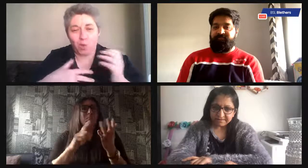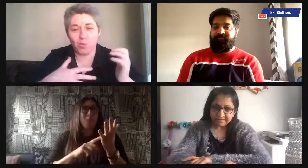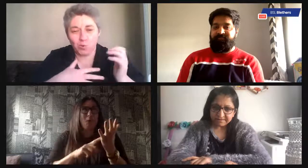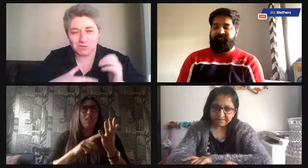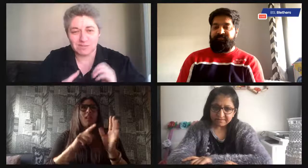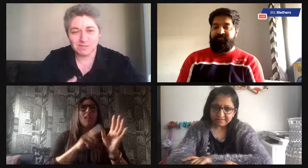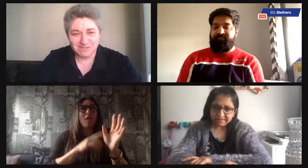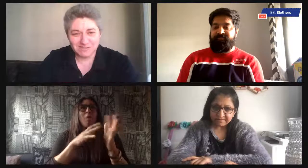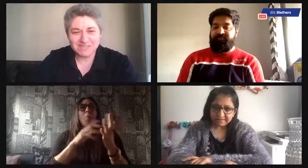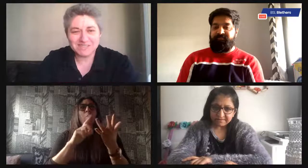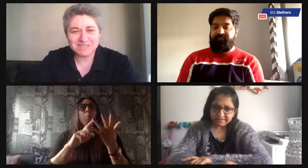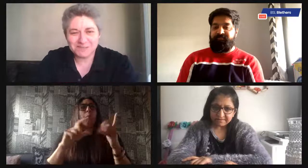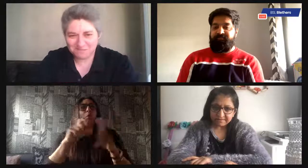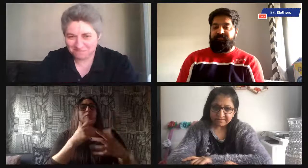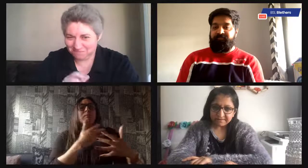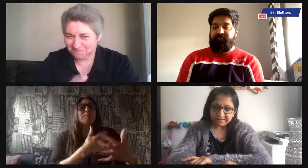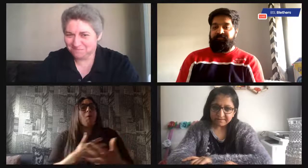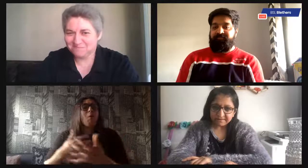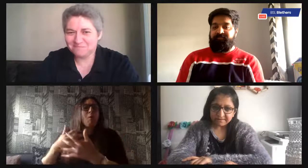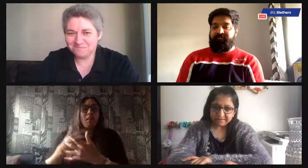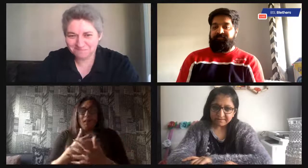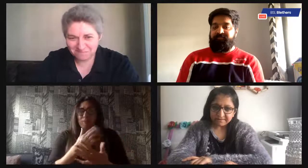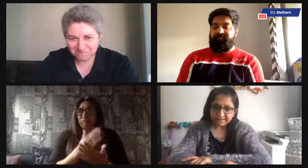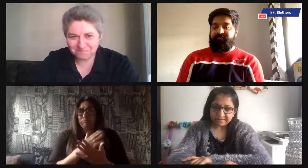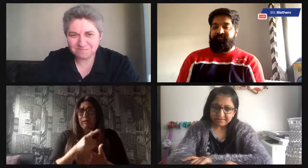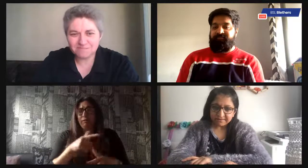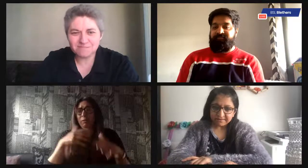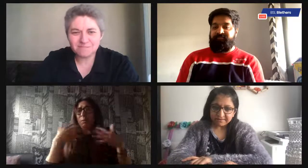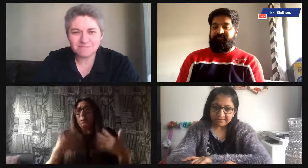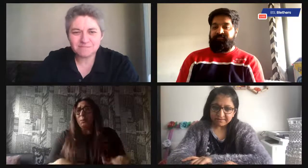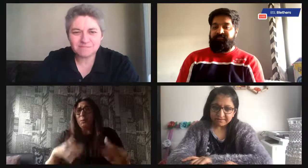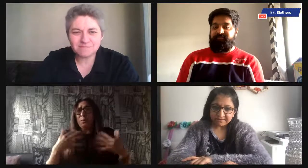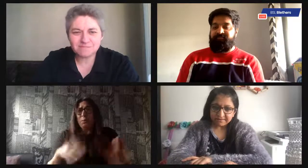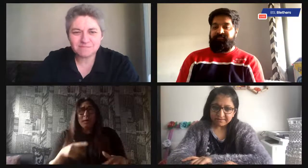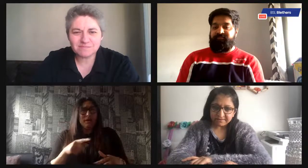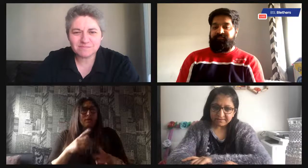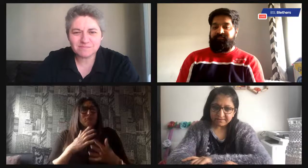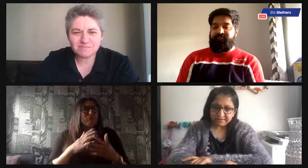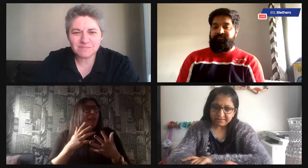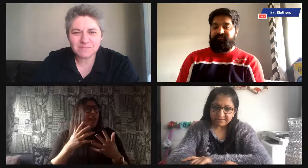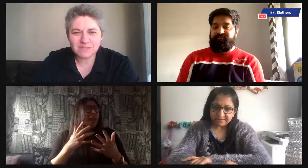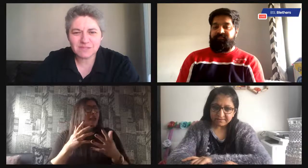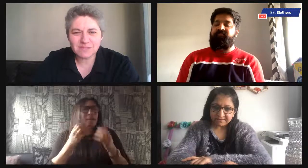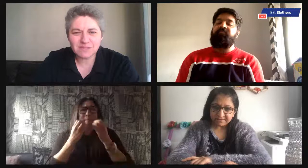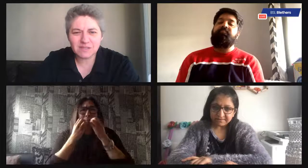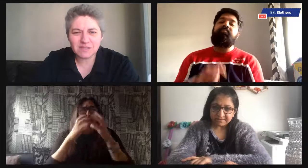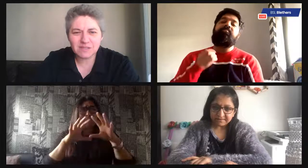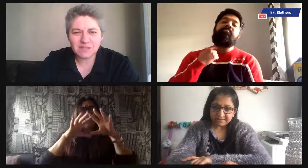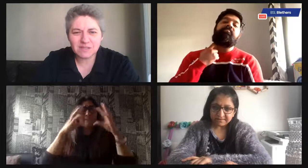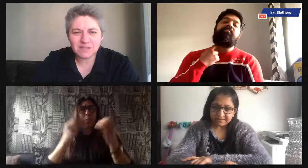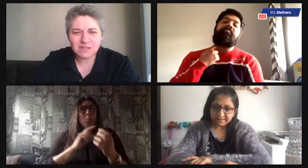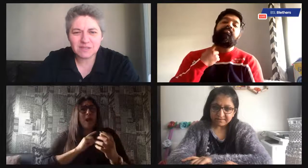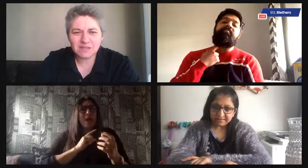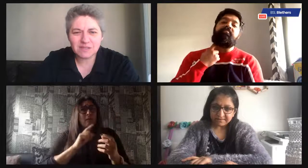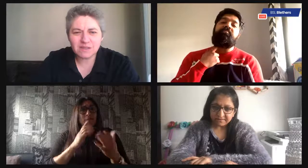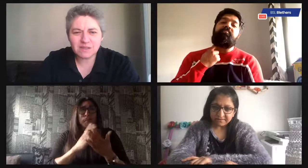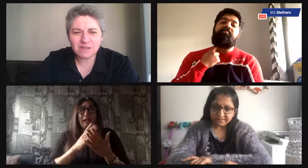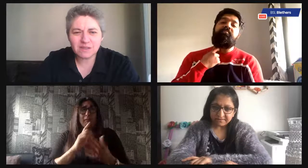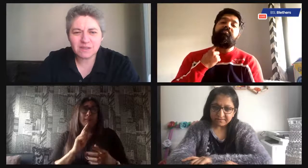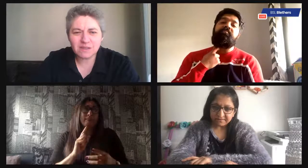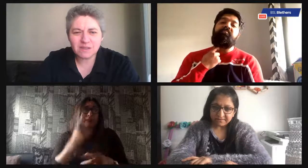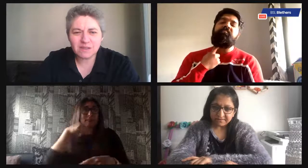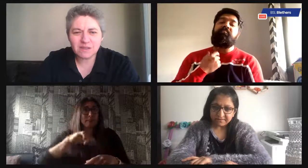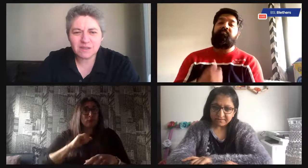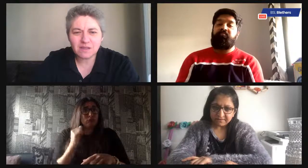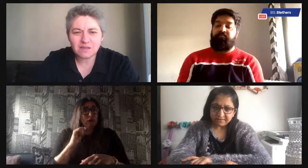the Bollywood Ball. That I remember it. That was amazing. It was